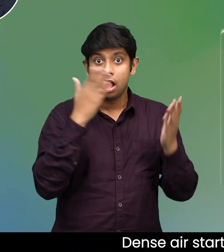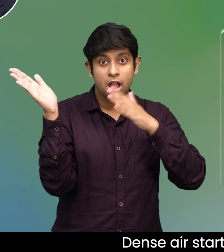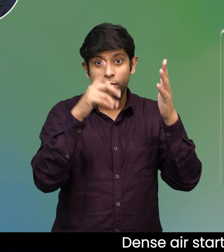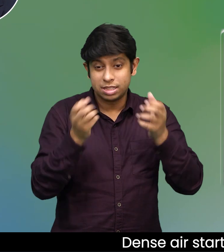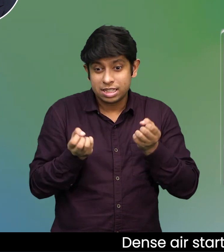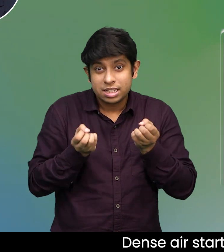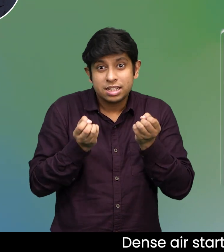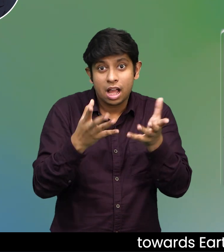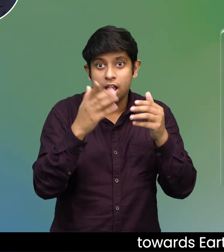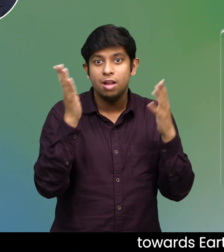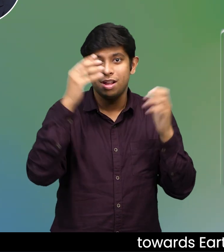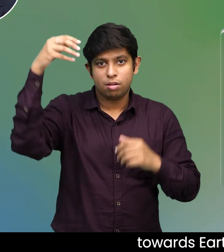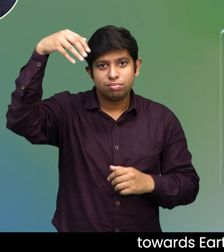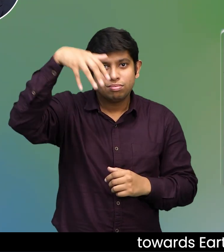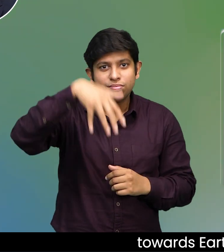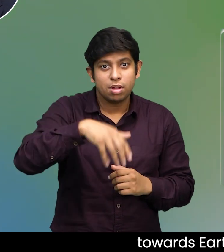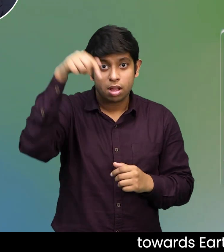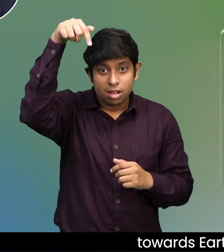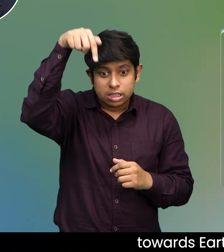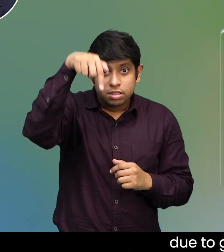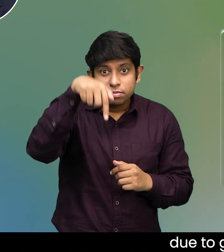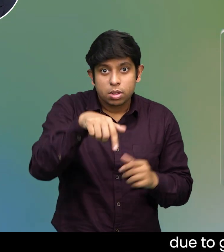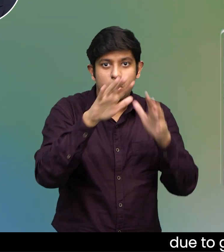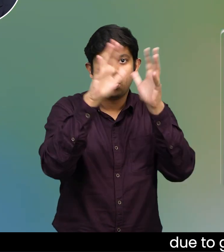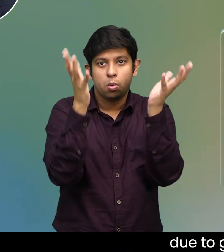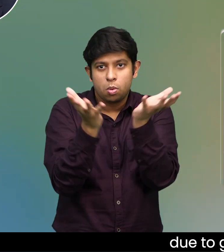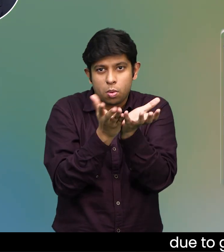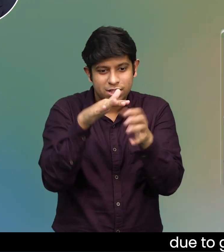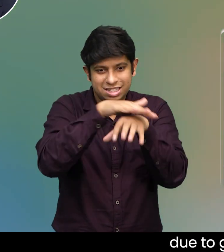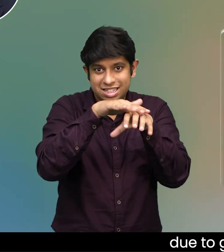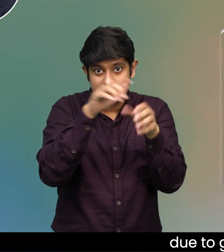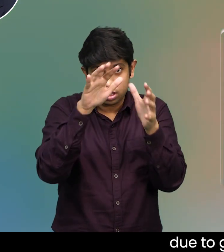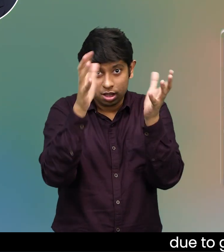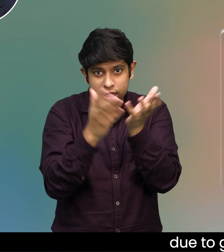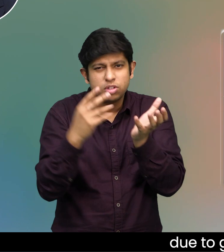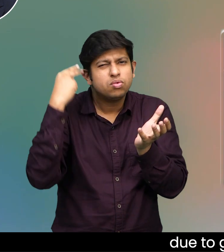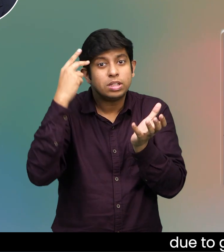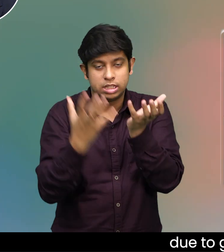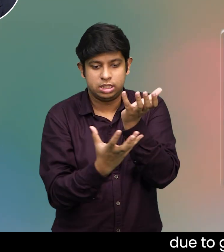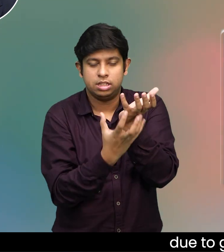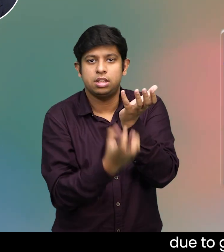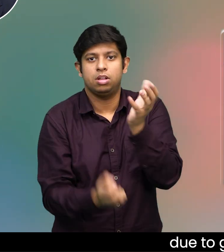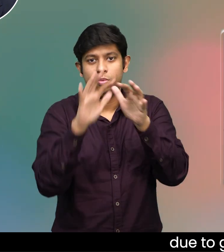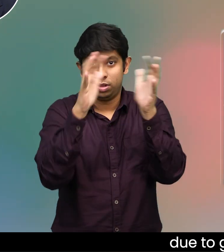air starts falling back towards Earth's surface due to gravity.